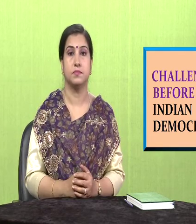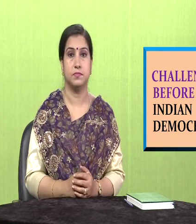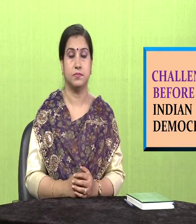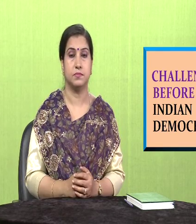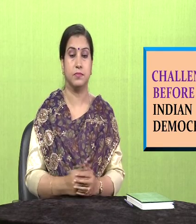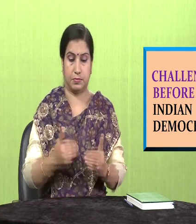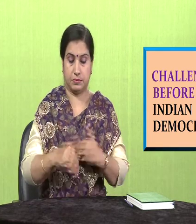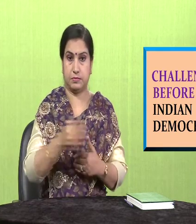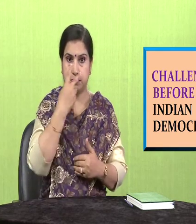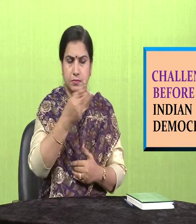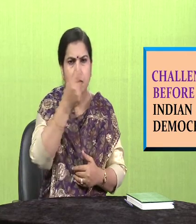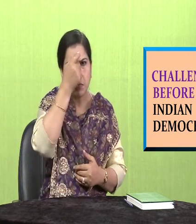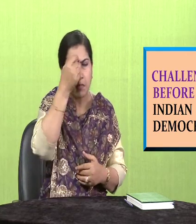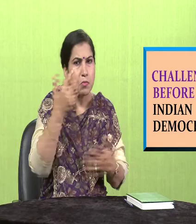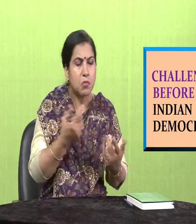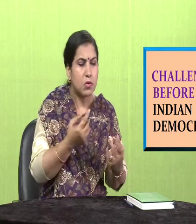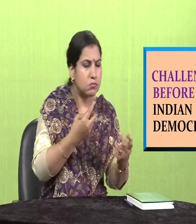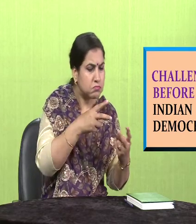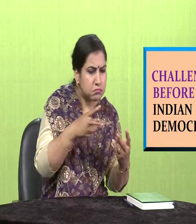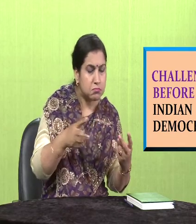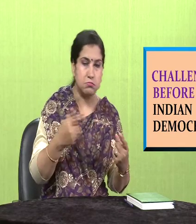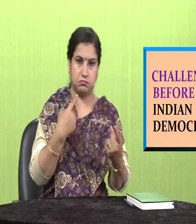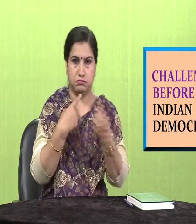Let us try to know about them.